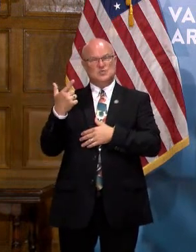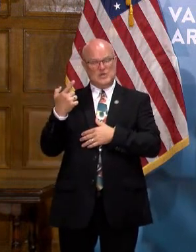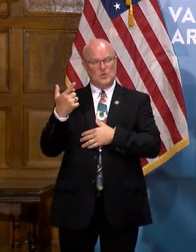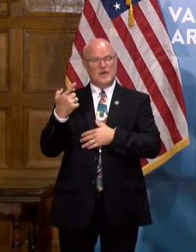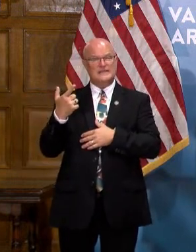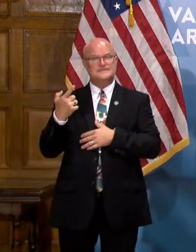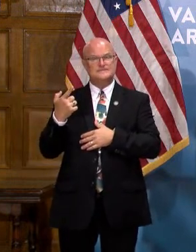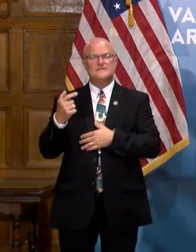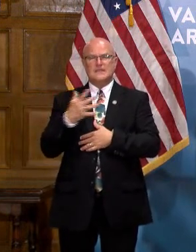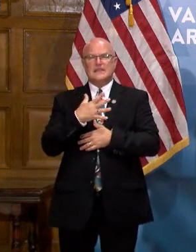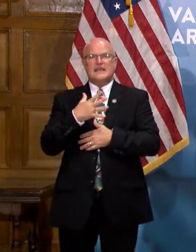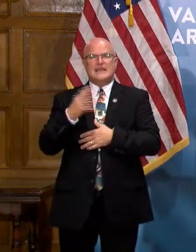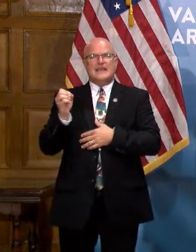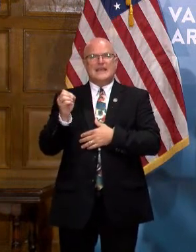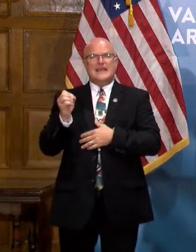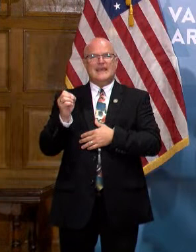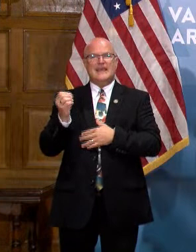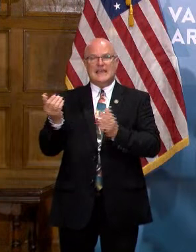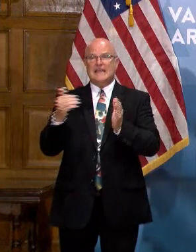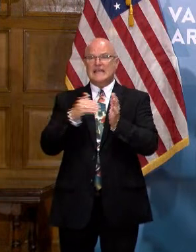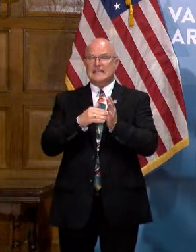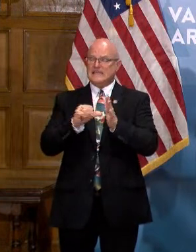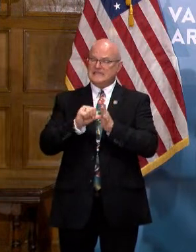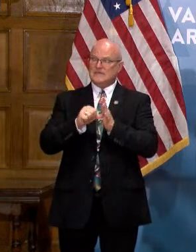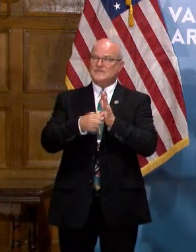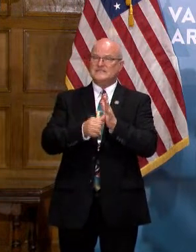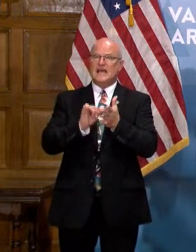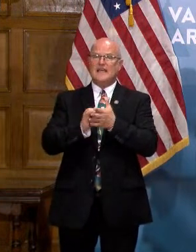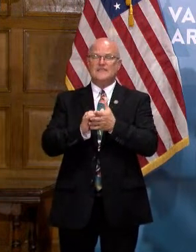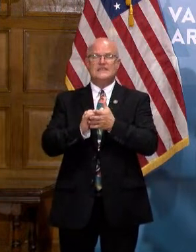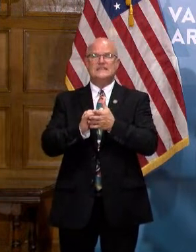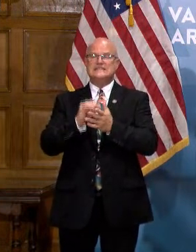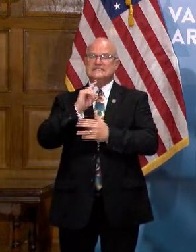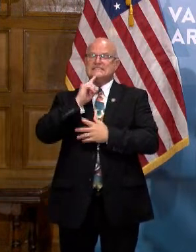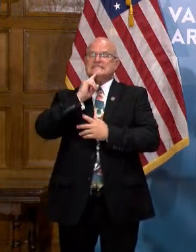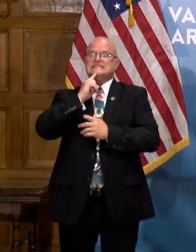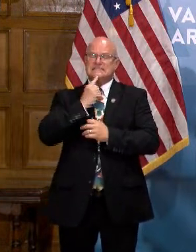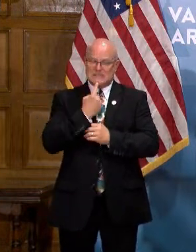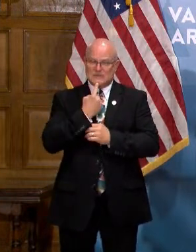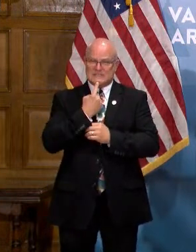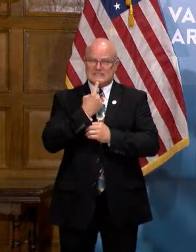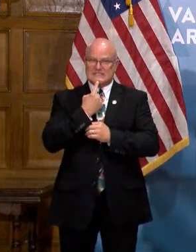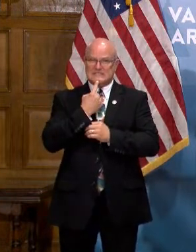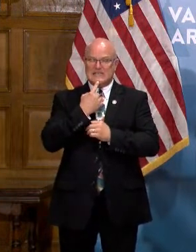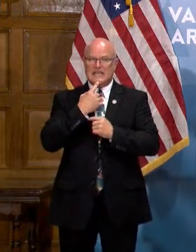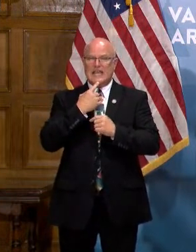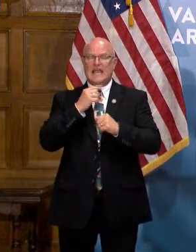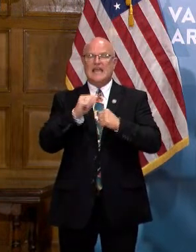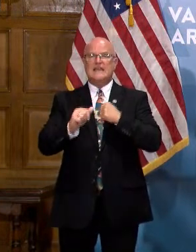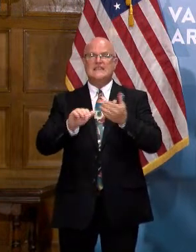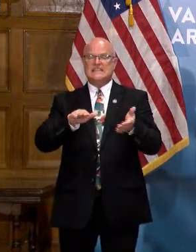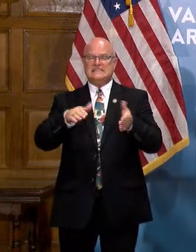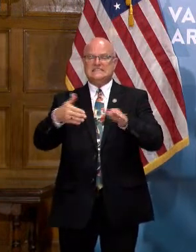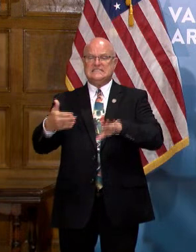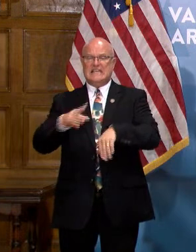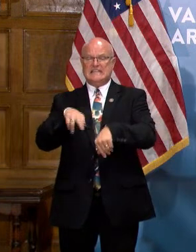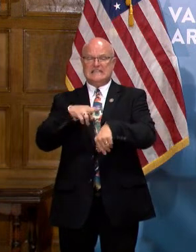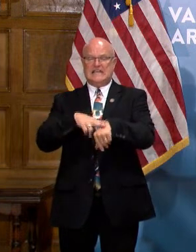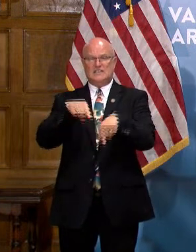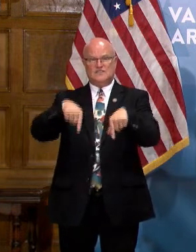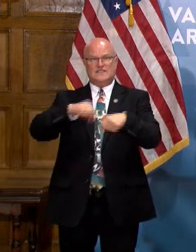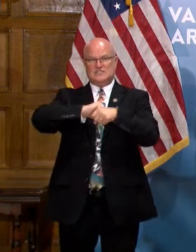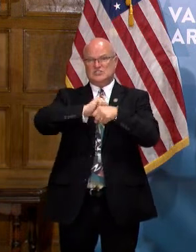21. And it again emphasizes the incredible seriousness and deadly nature of the